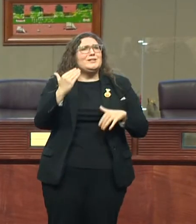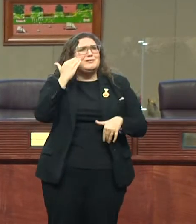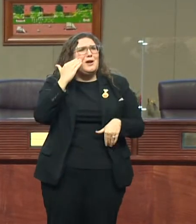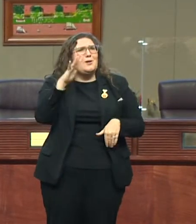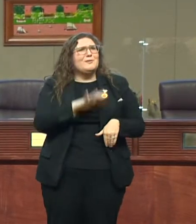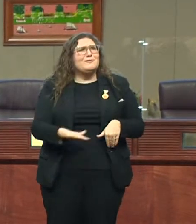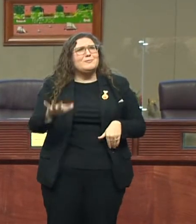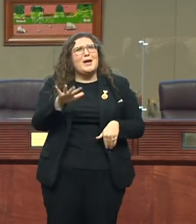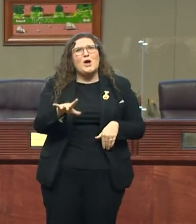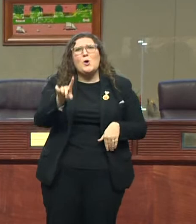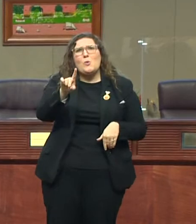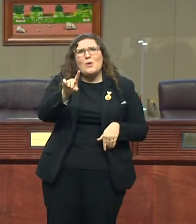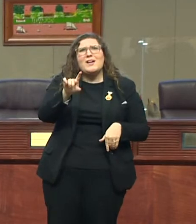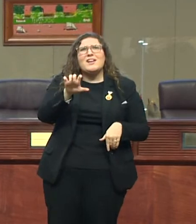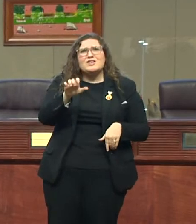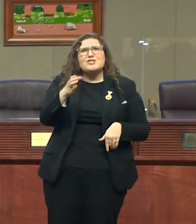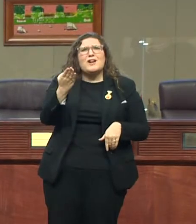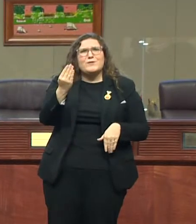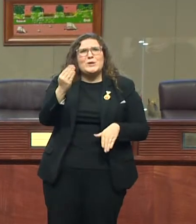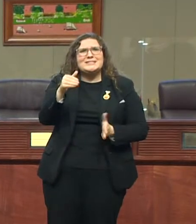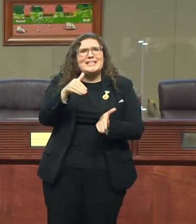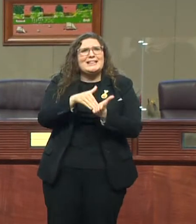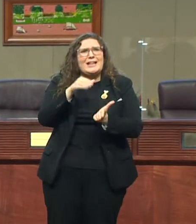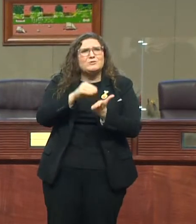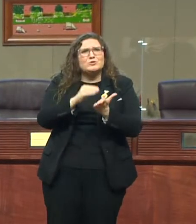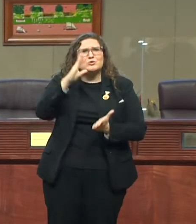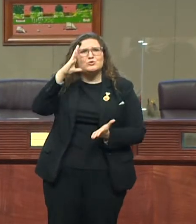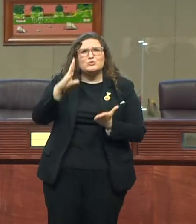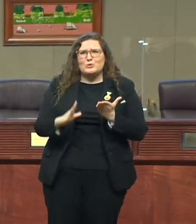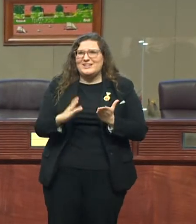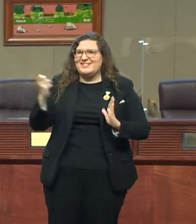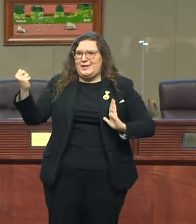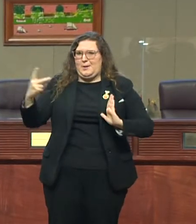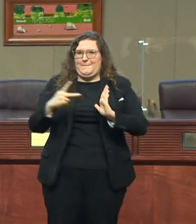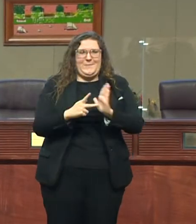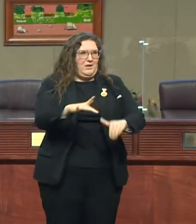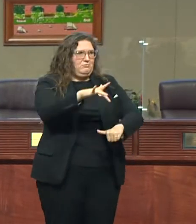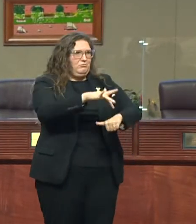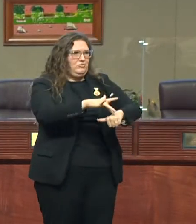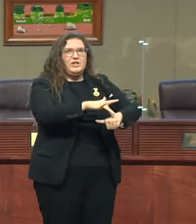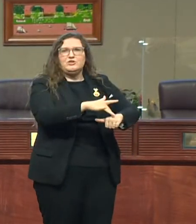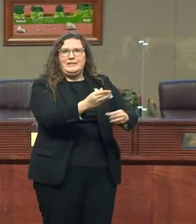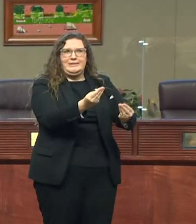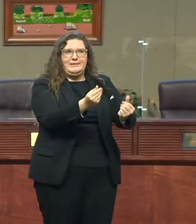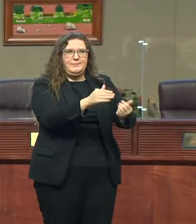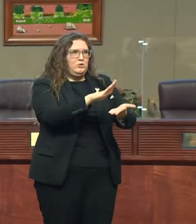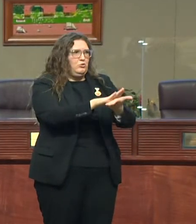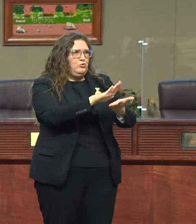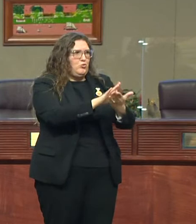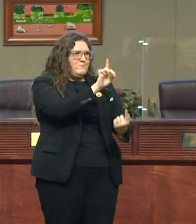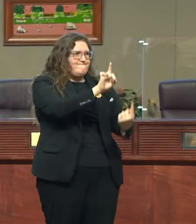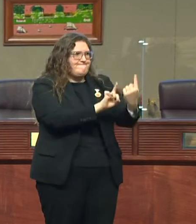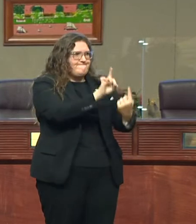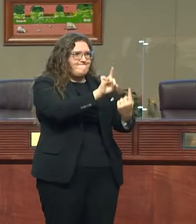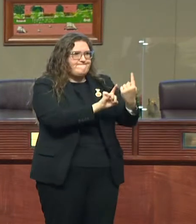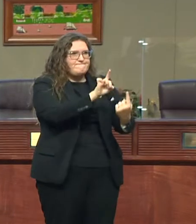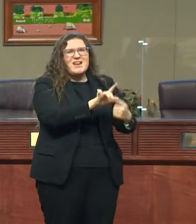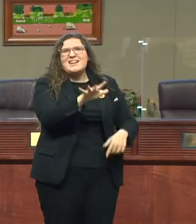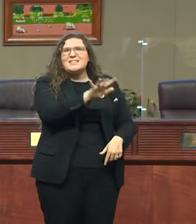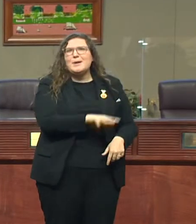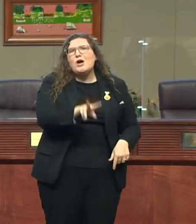approximately 114,000 students that are back face-to-face in 202 schools. That's